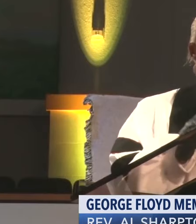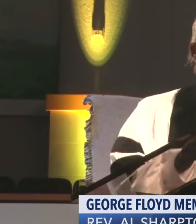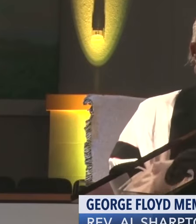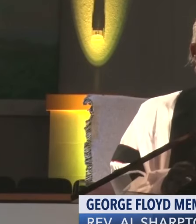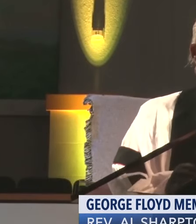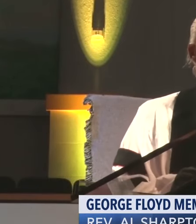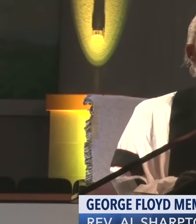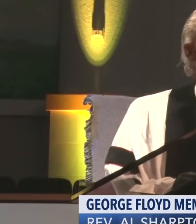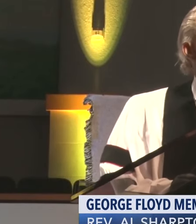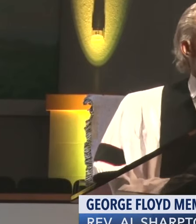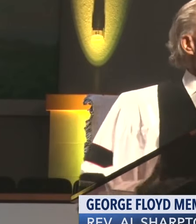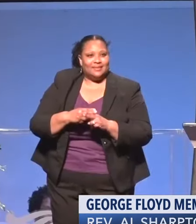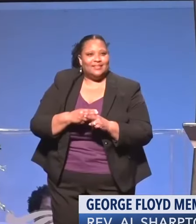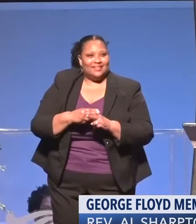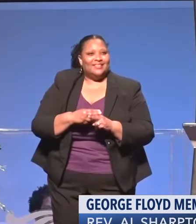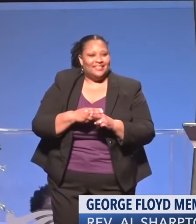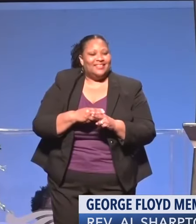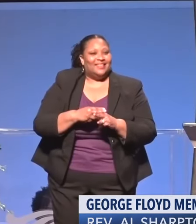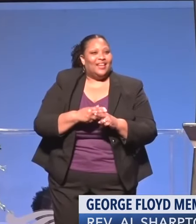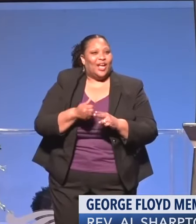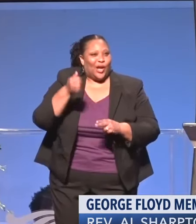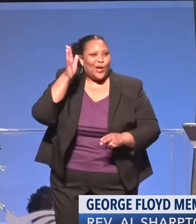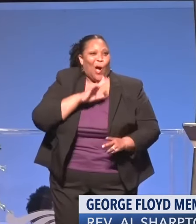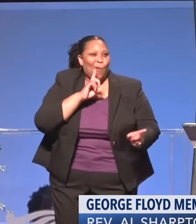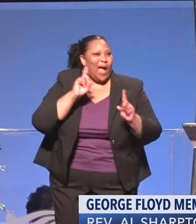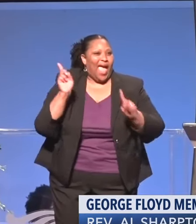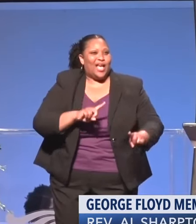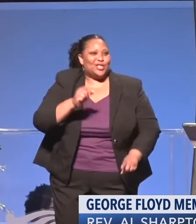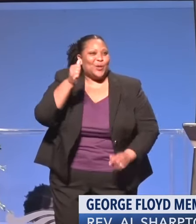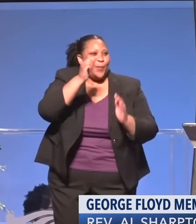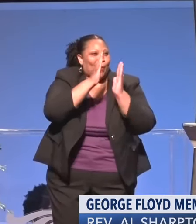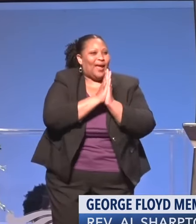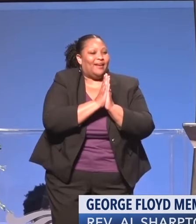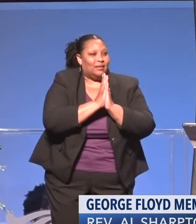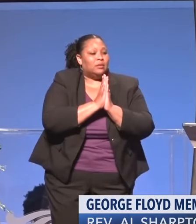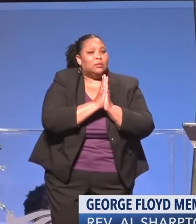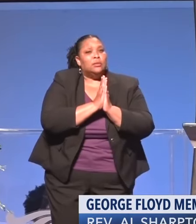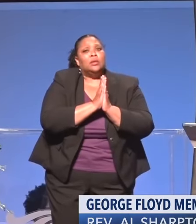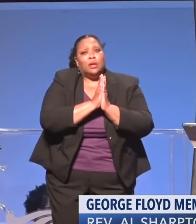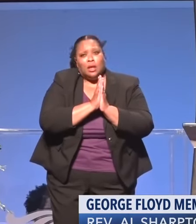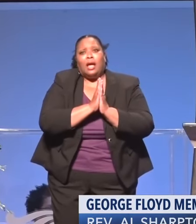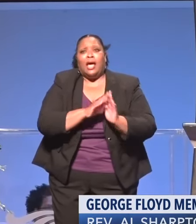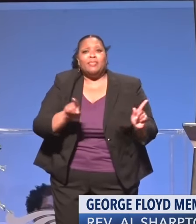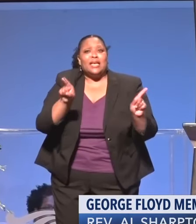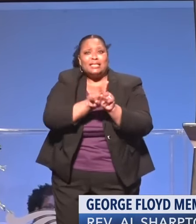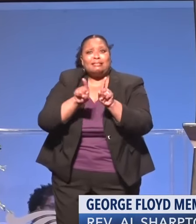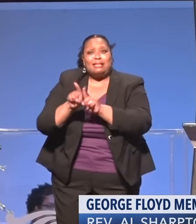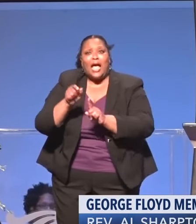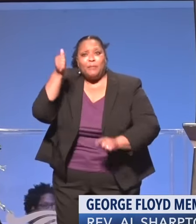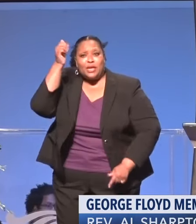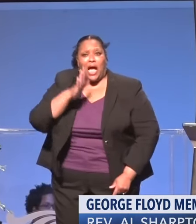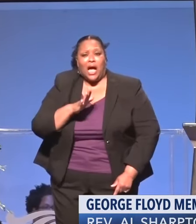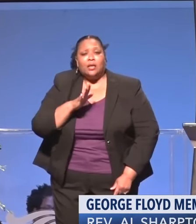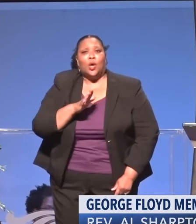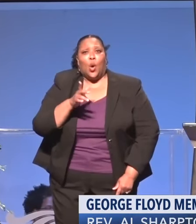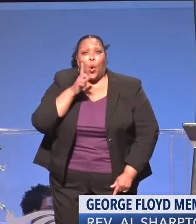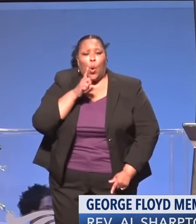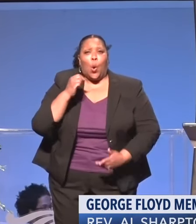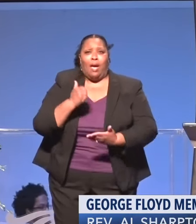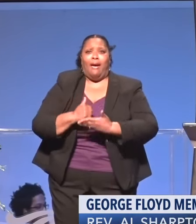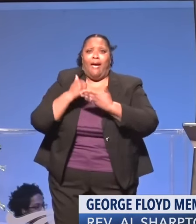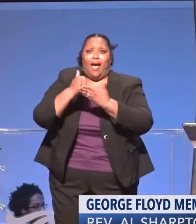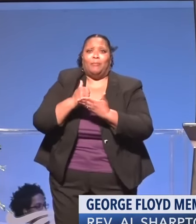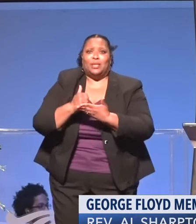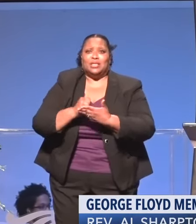called on God that God would answer prayer. And the same God that brought us